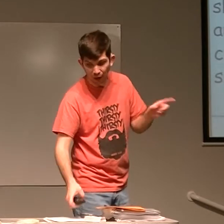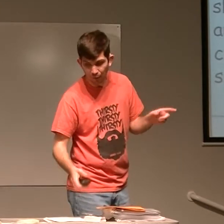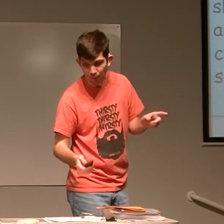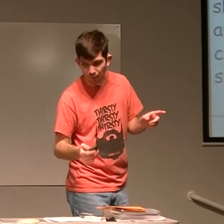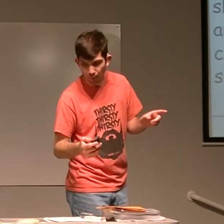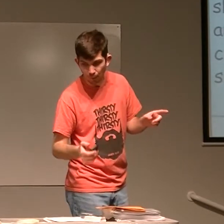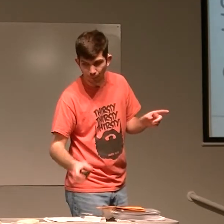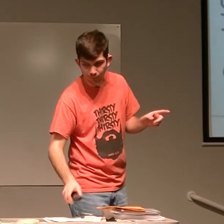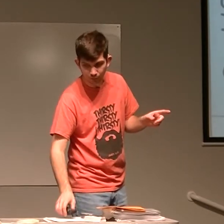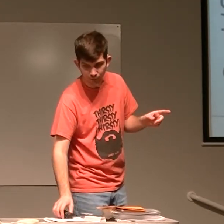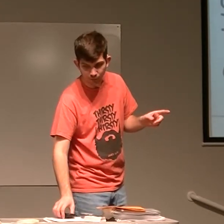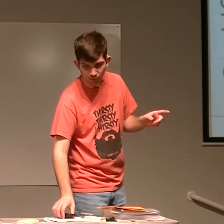But